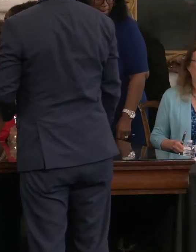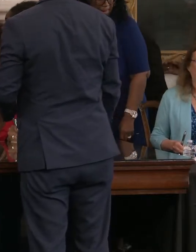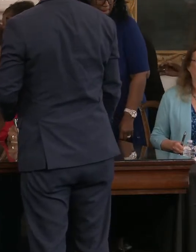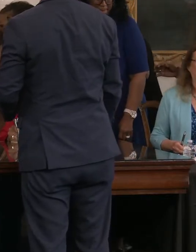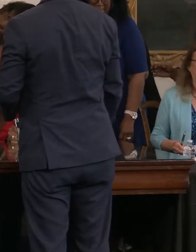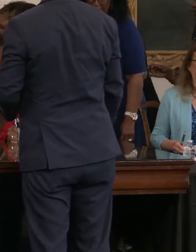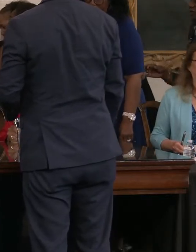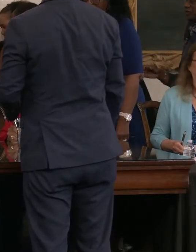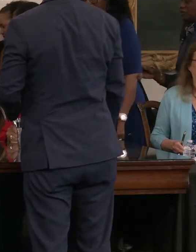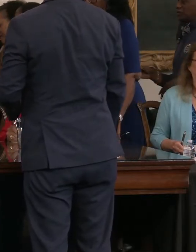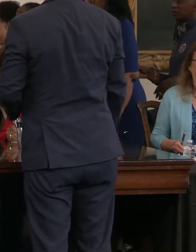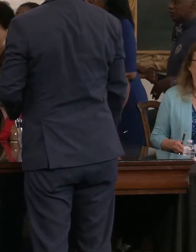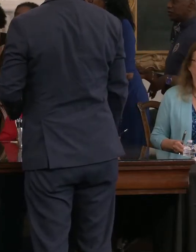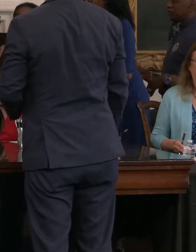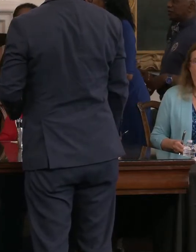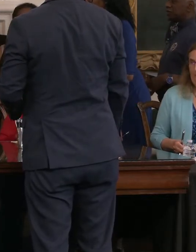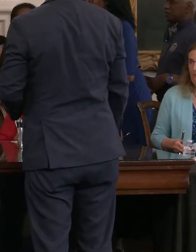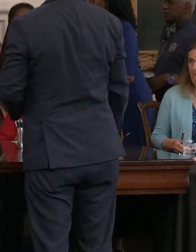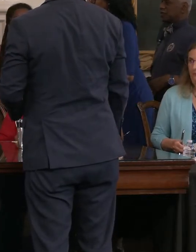in.